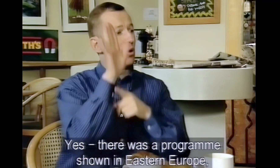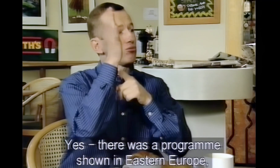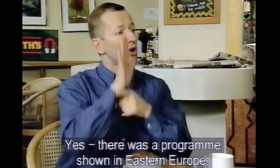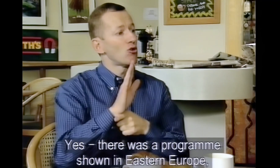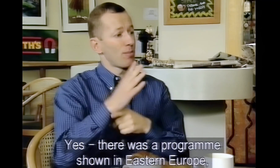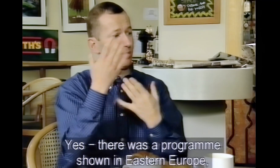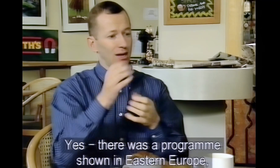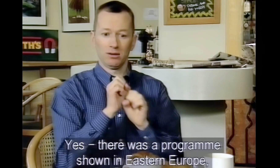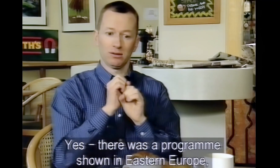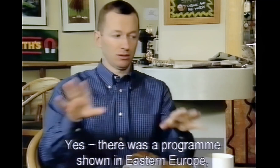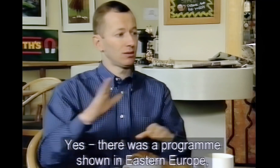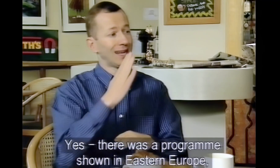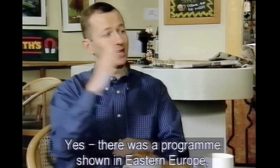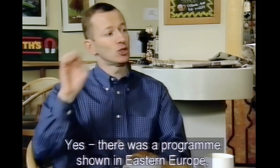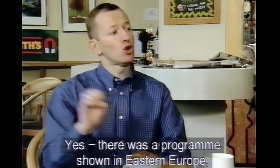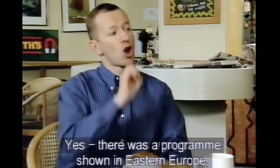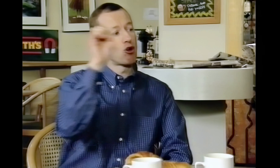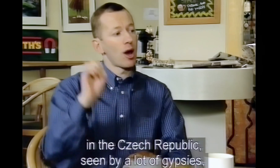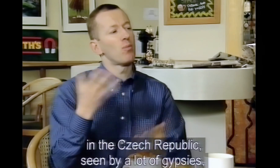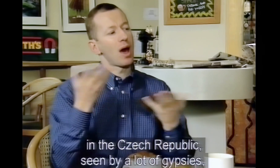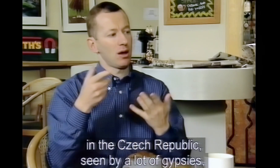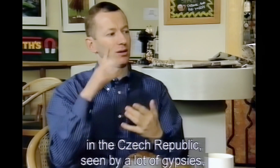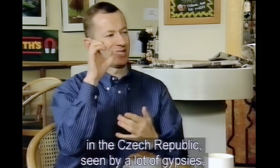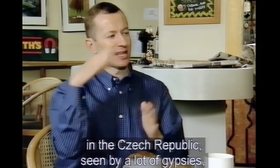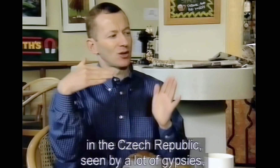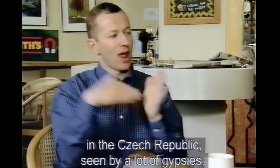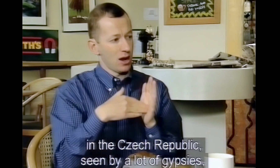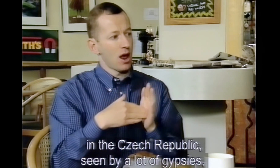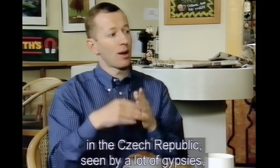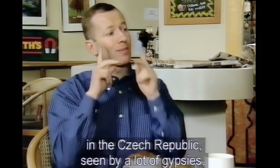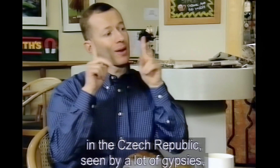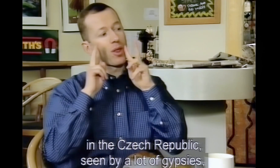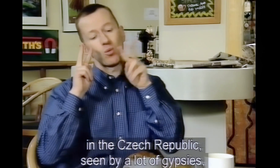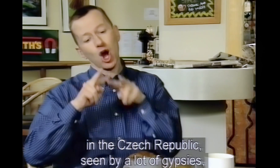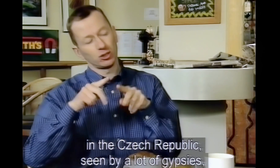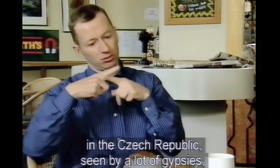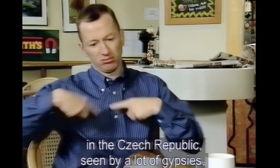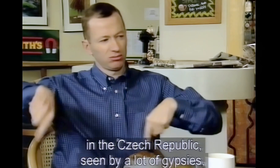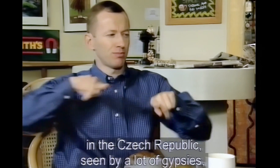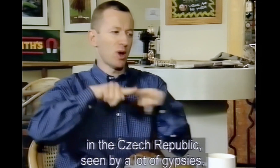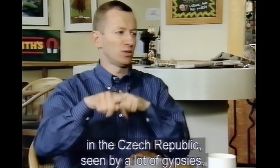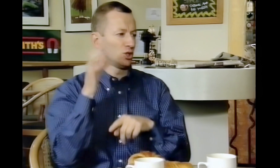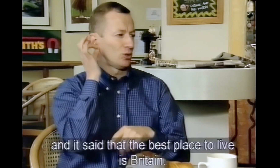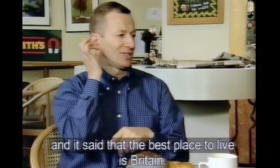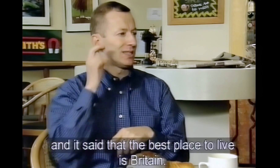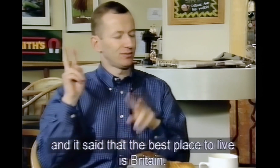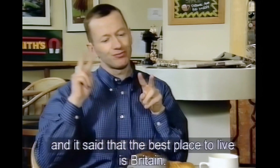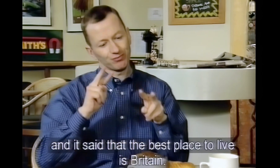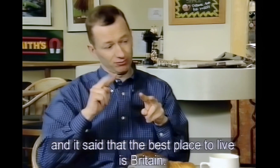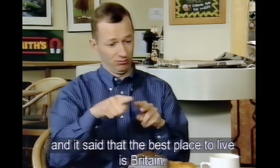Yes, what happened? There was a programme shown in Eastern Europe, in the Czech Republic, seen by a lot of gypsies. And it said that the best